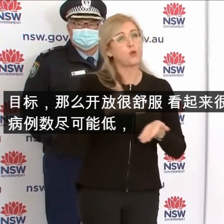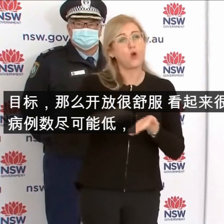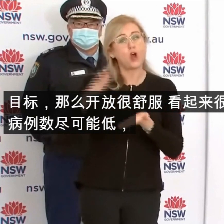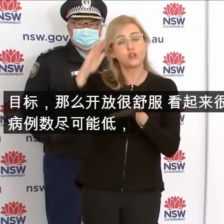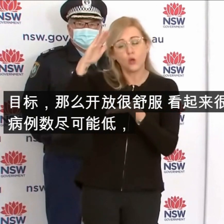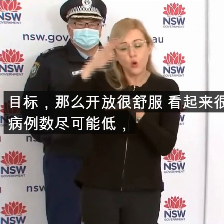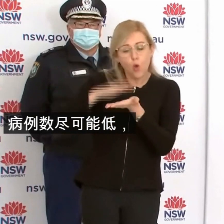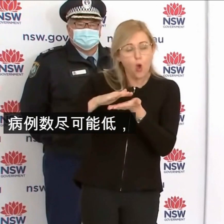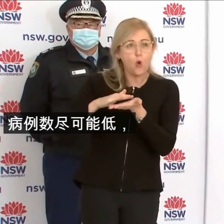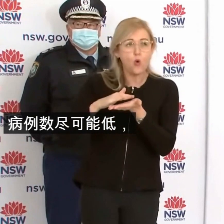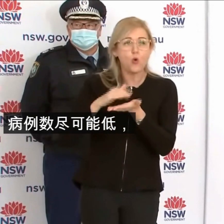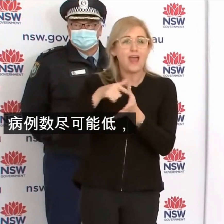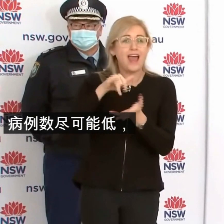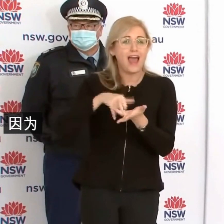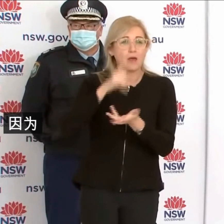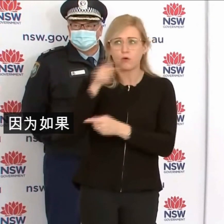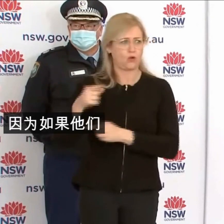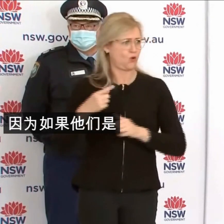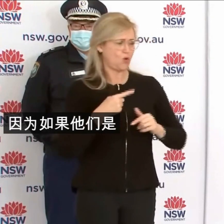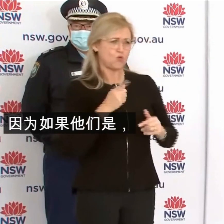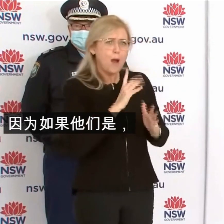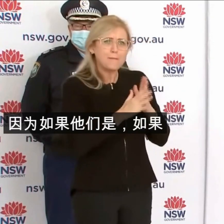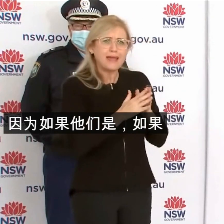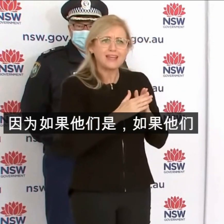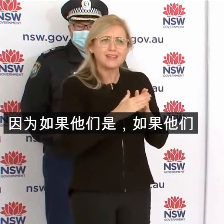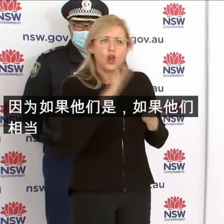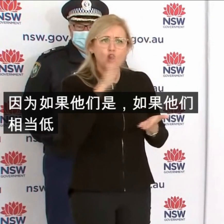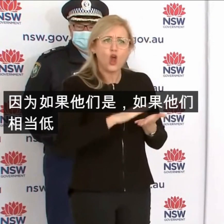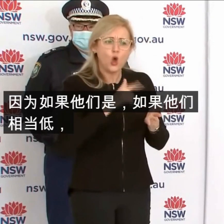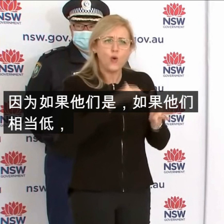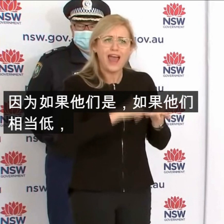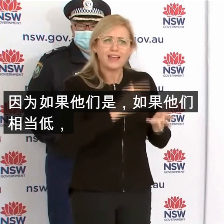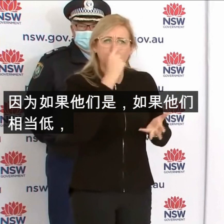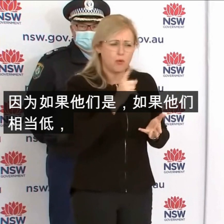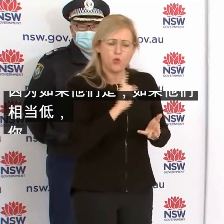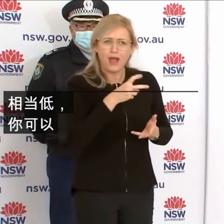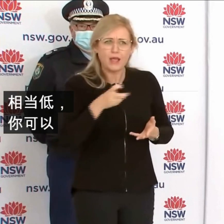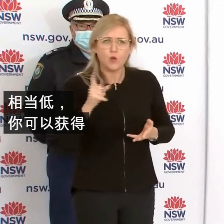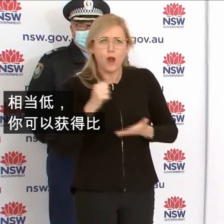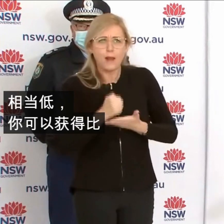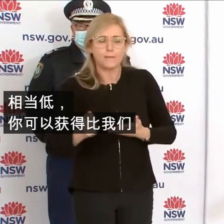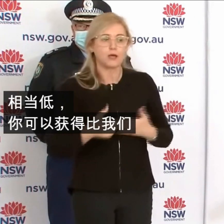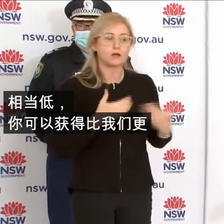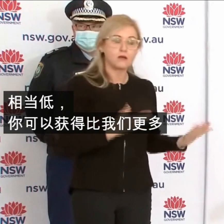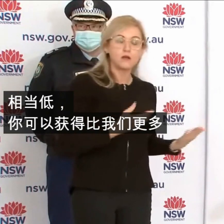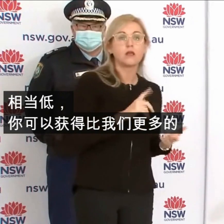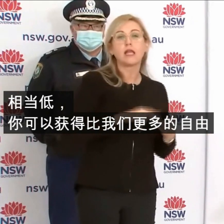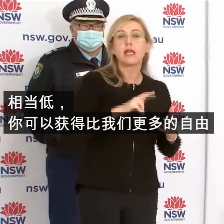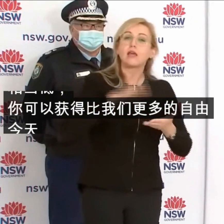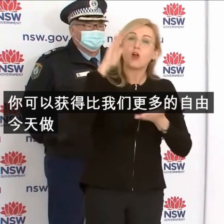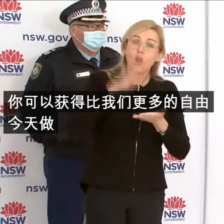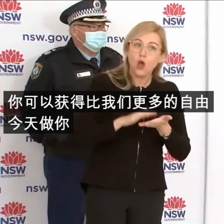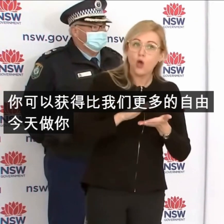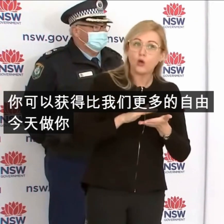as possible, because if they're reasonably low, you can have much more freedom